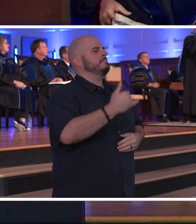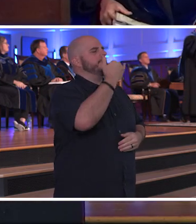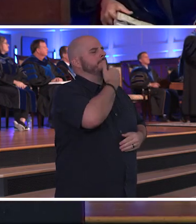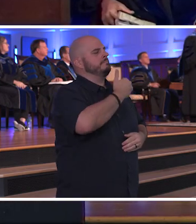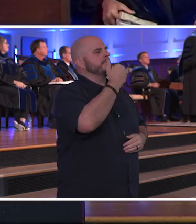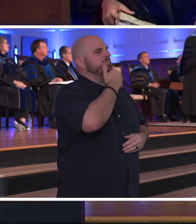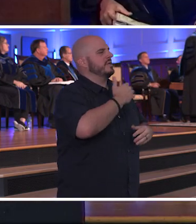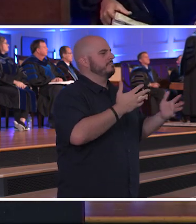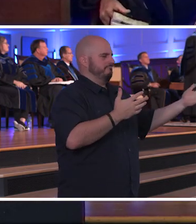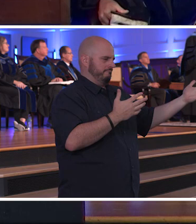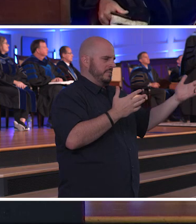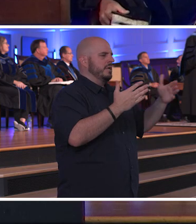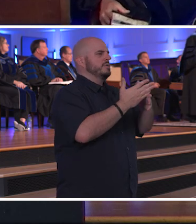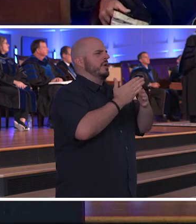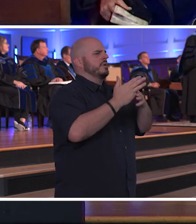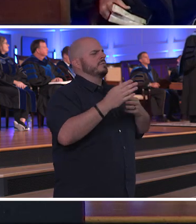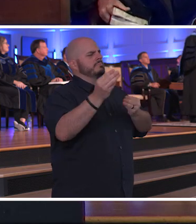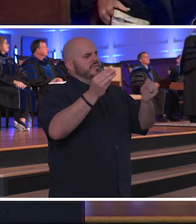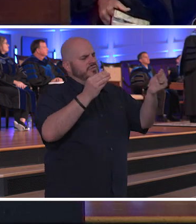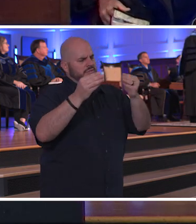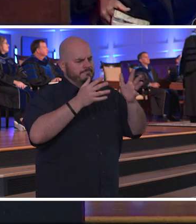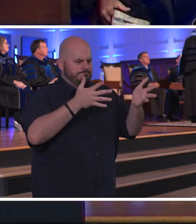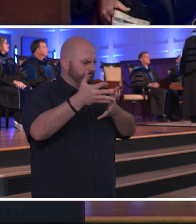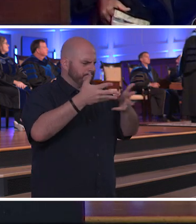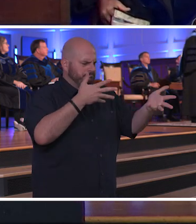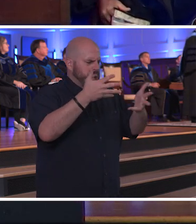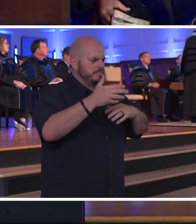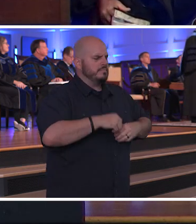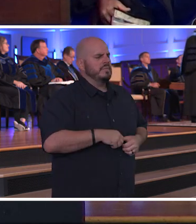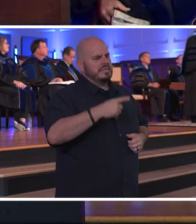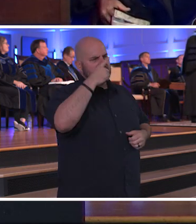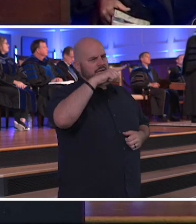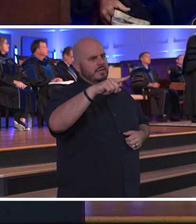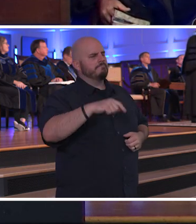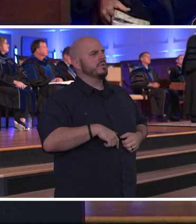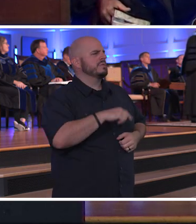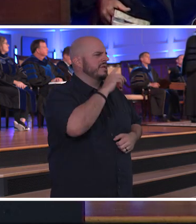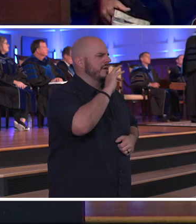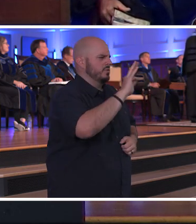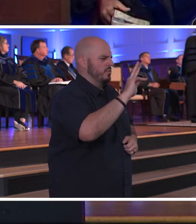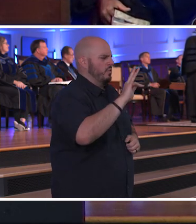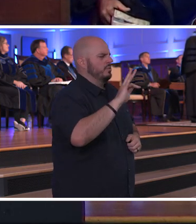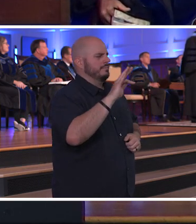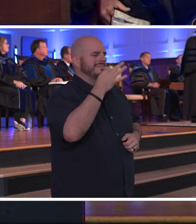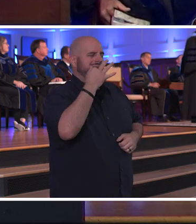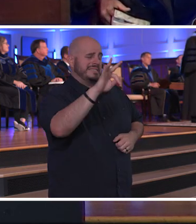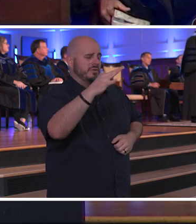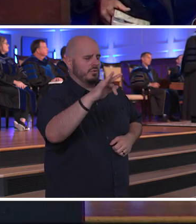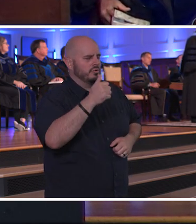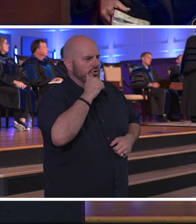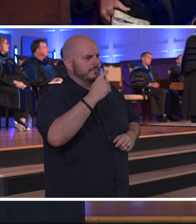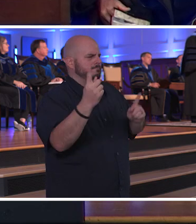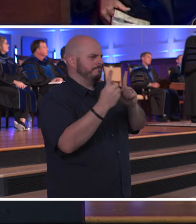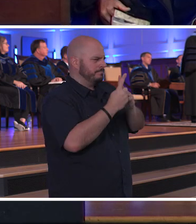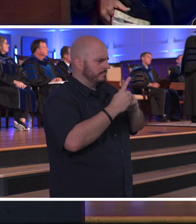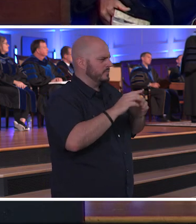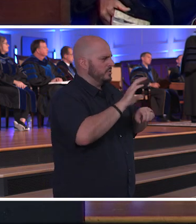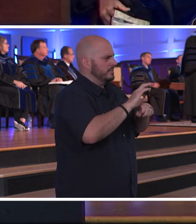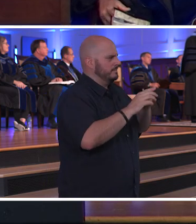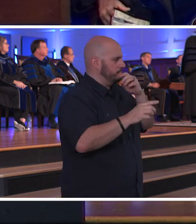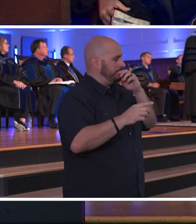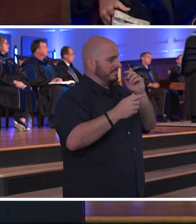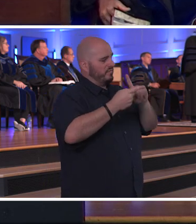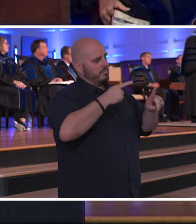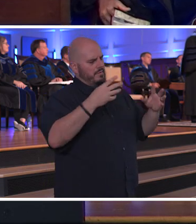Thailand, there was a precious 19-year-old who began to come to their church. She came out of a Buddhist background. They